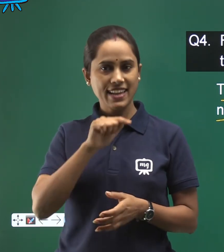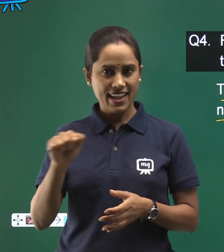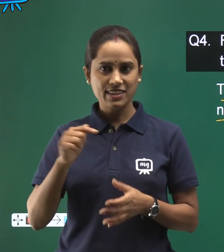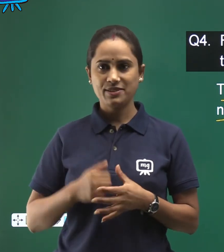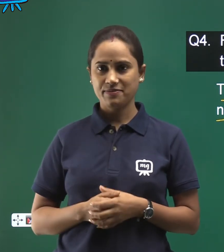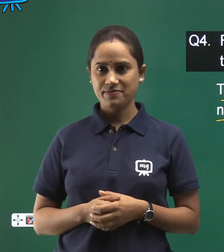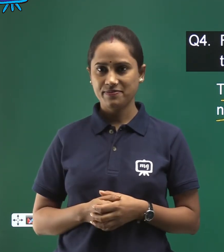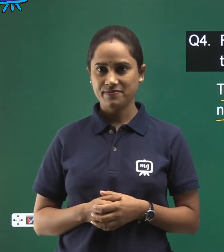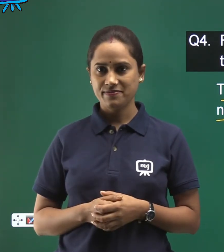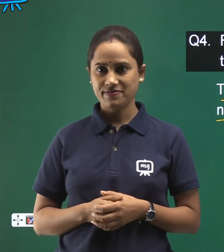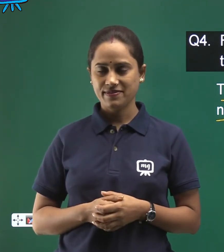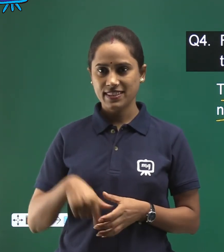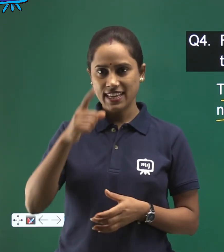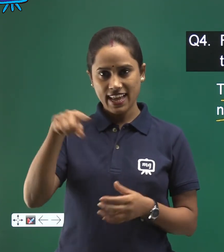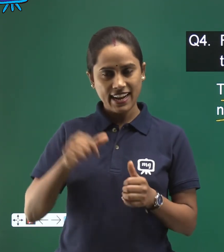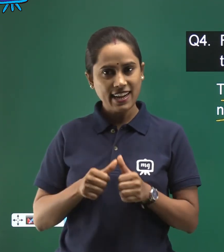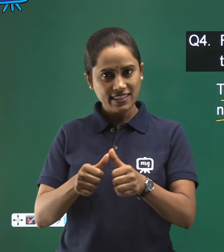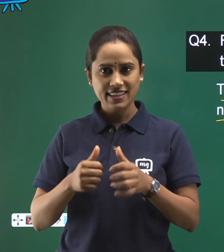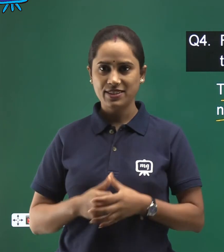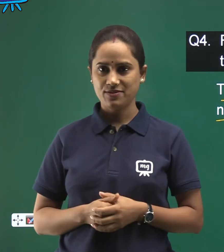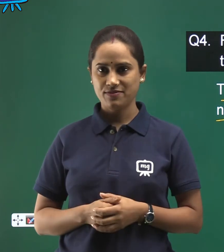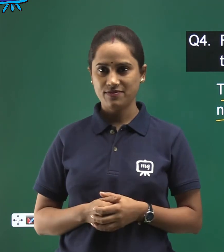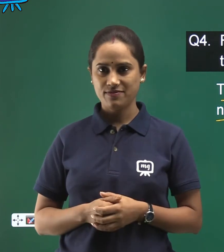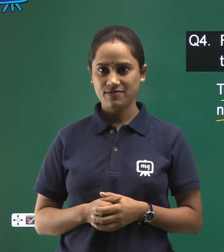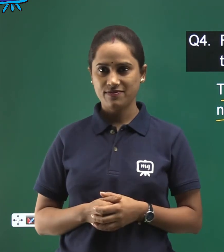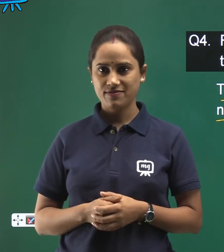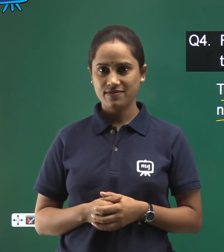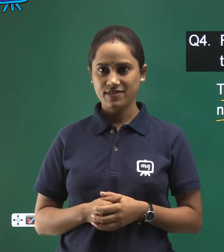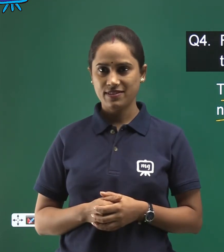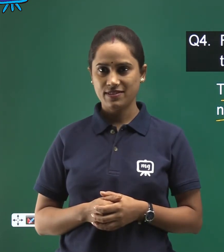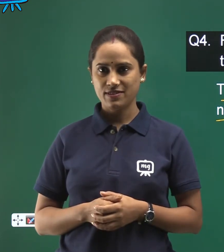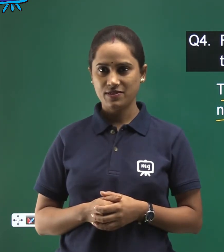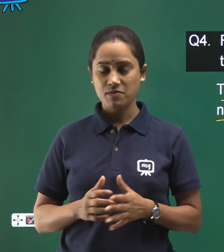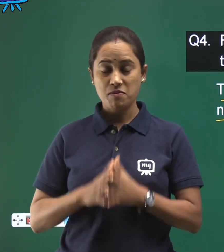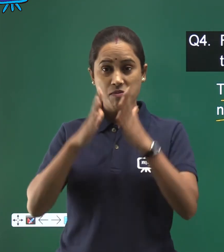dash. Correct answer is whales.